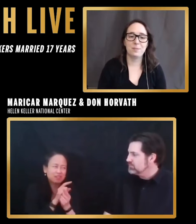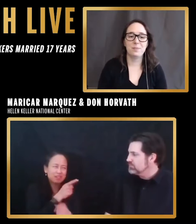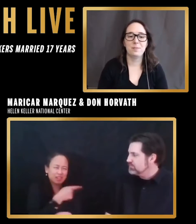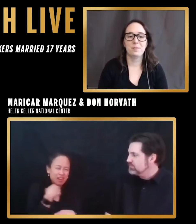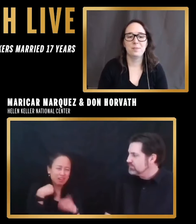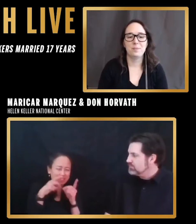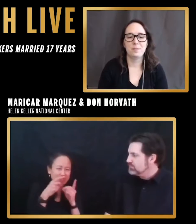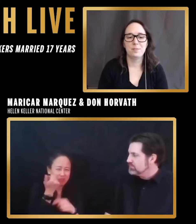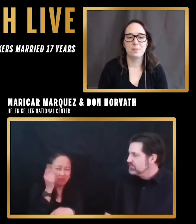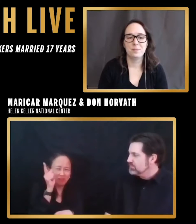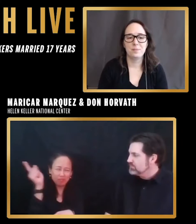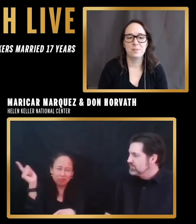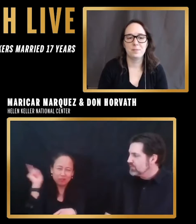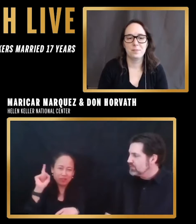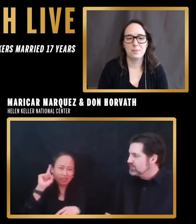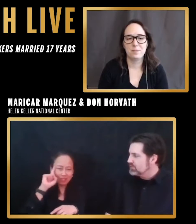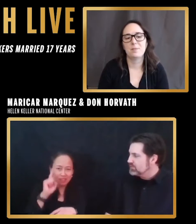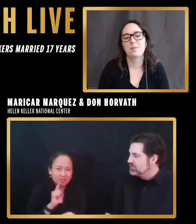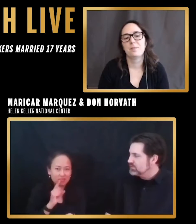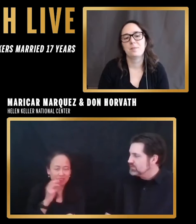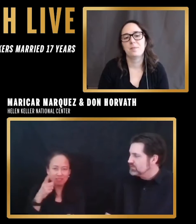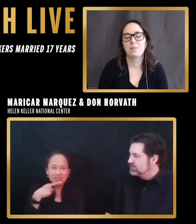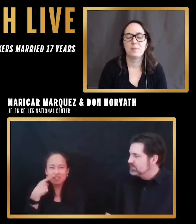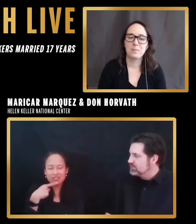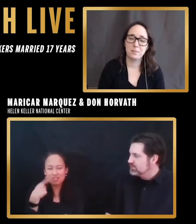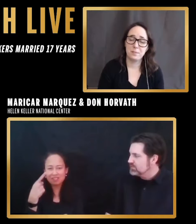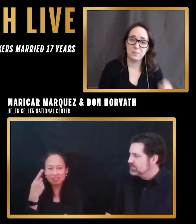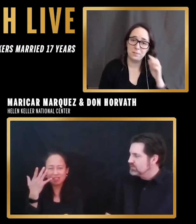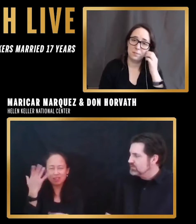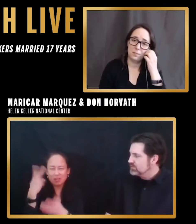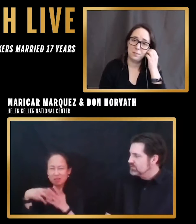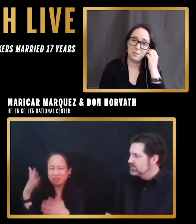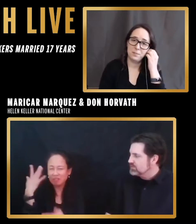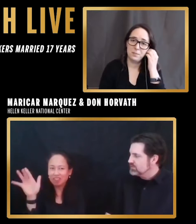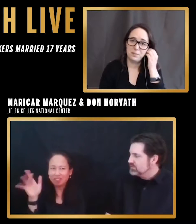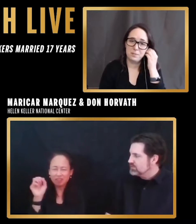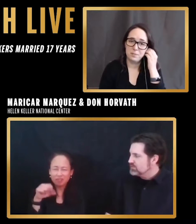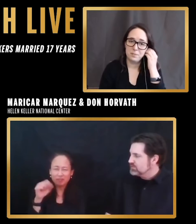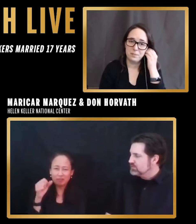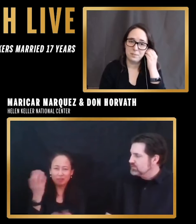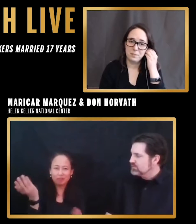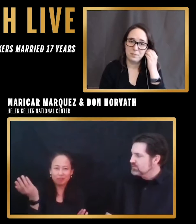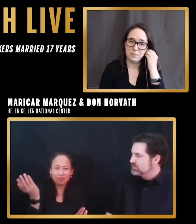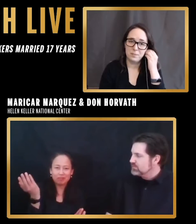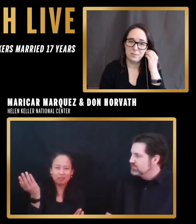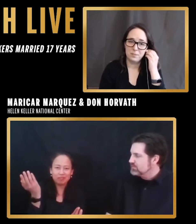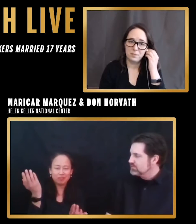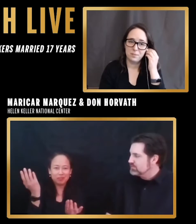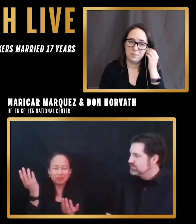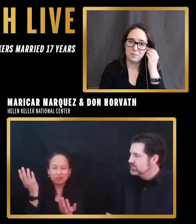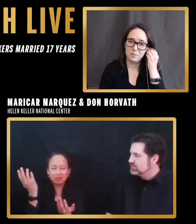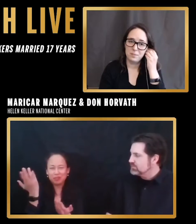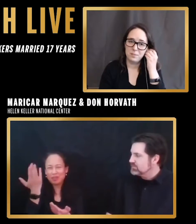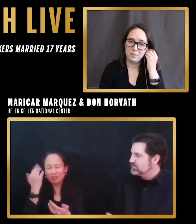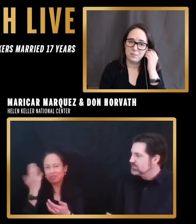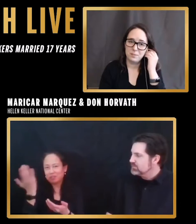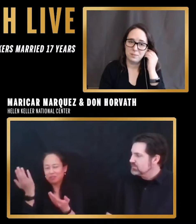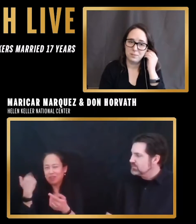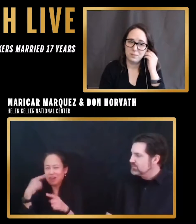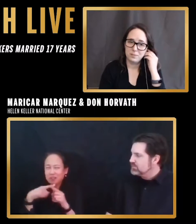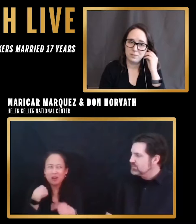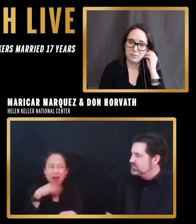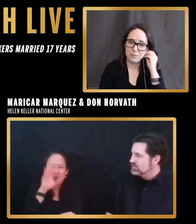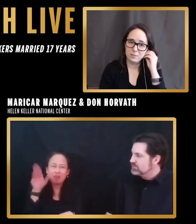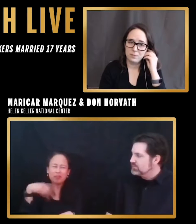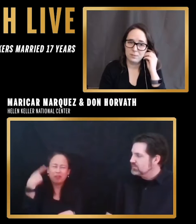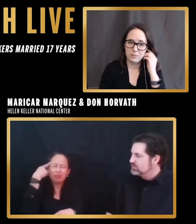This is Maricar speaking. Before I met Don, yes, I had dated some deaf individuals,